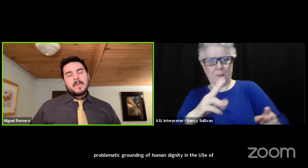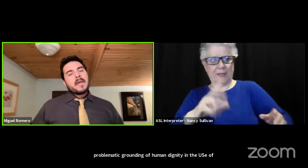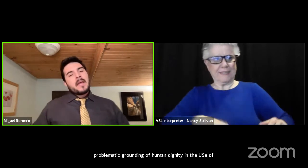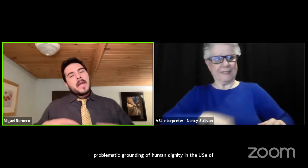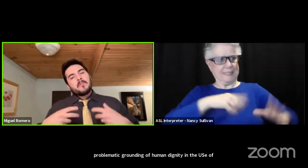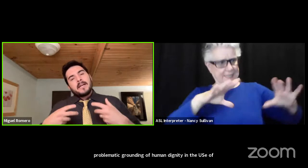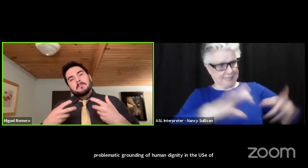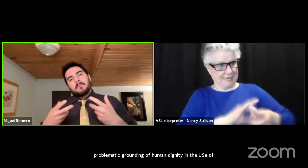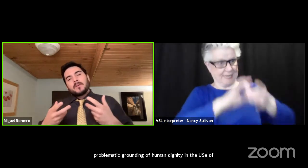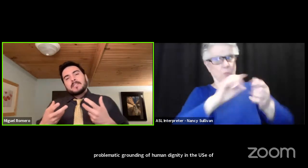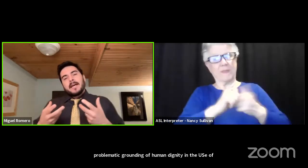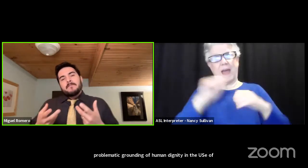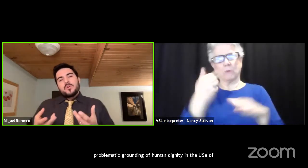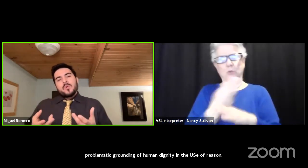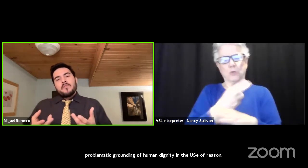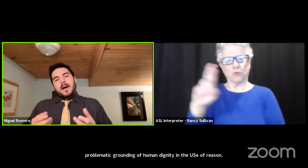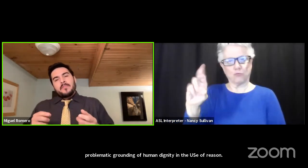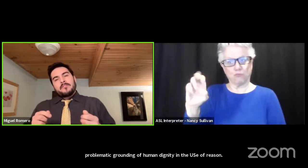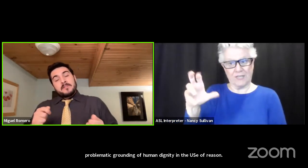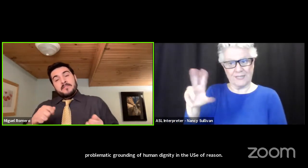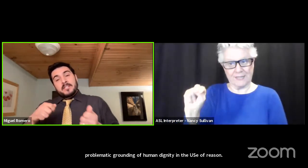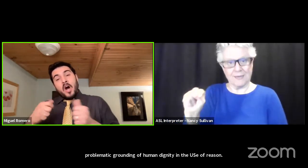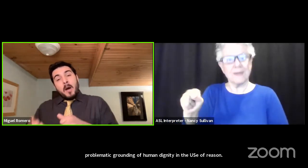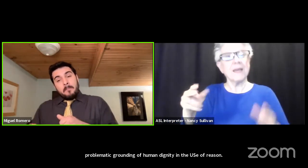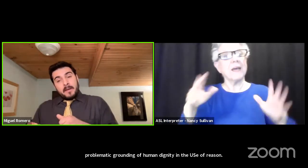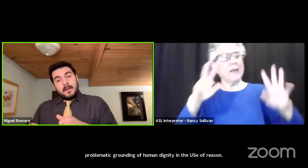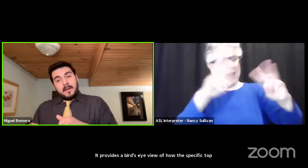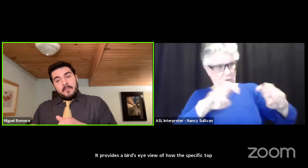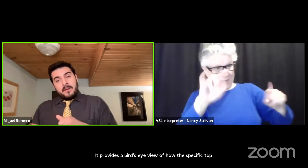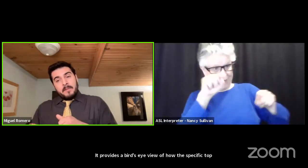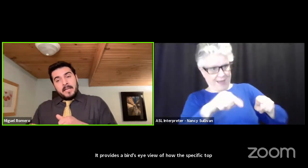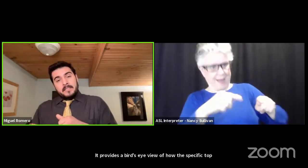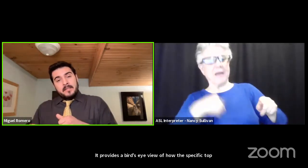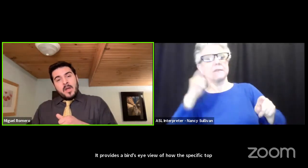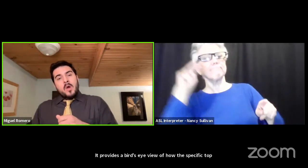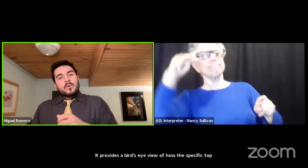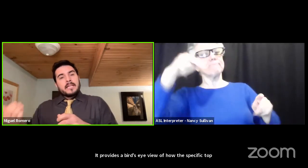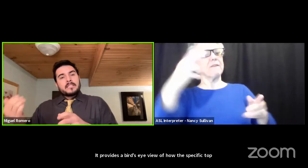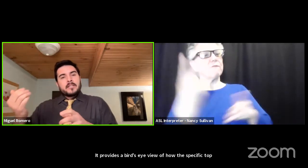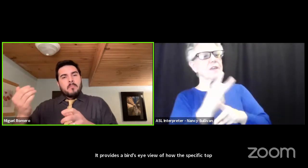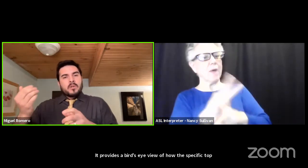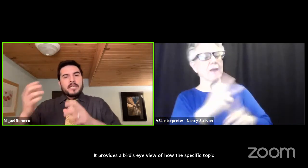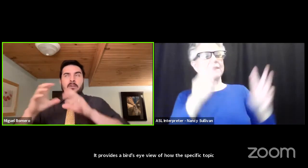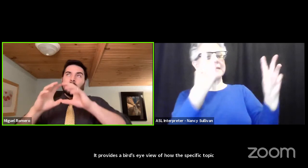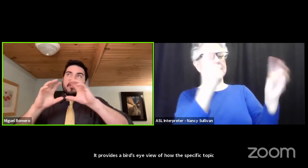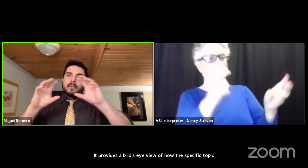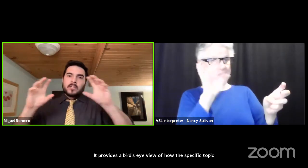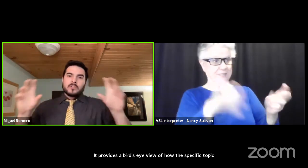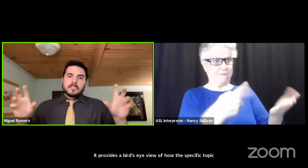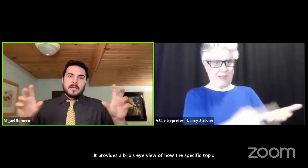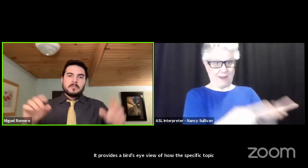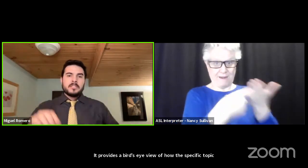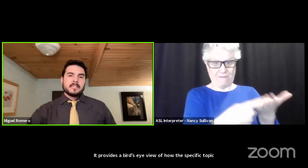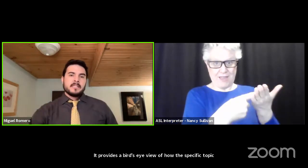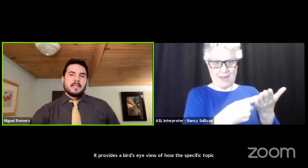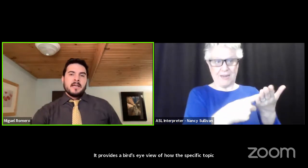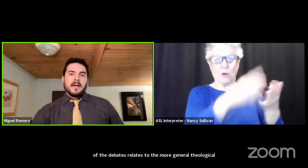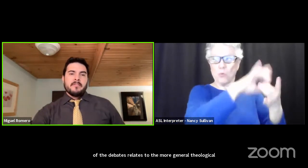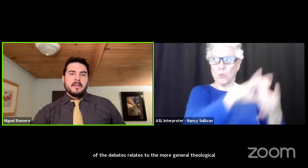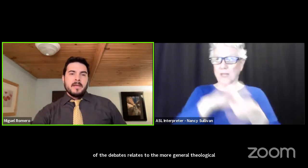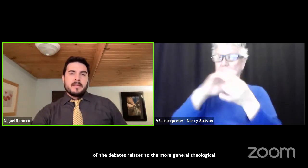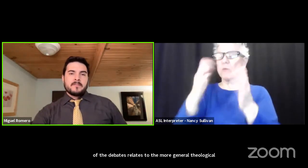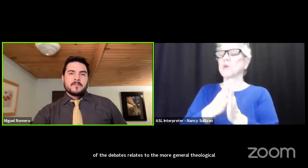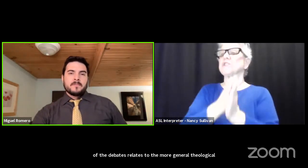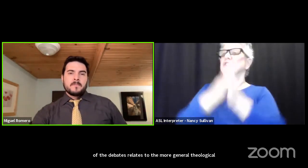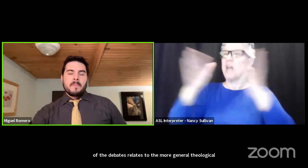reason, it provides a bird's eye view of how the specific topic of the debates relates to the more general theological subject